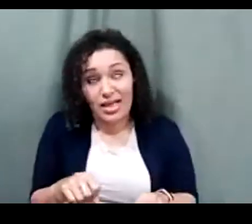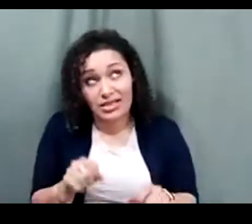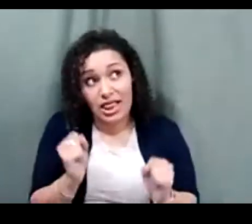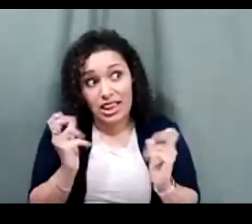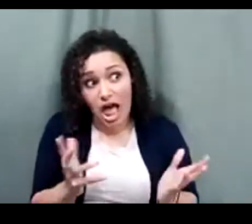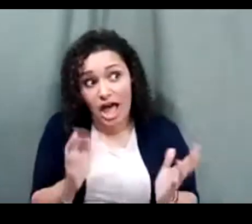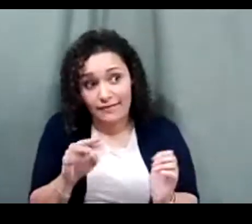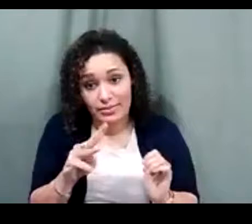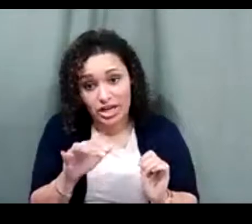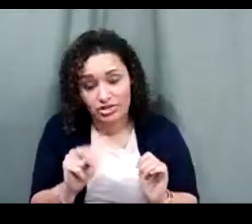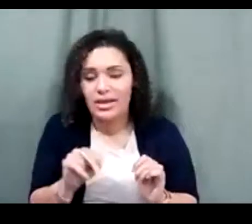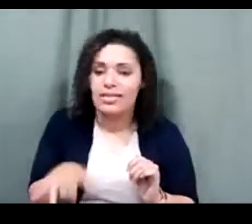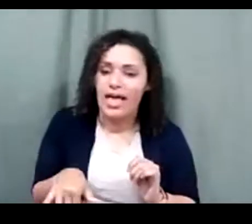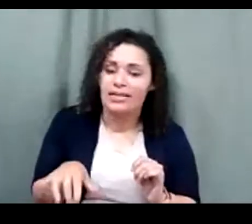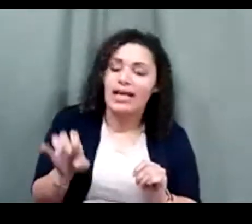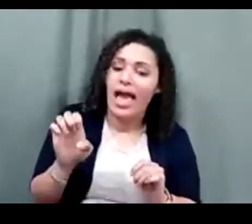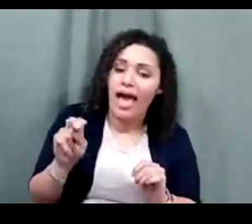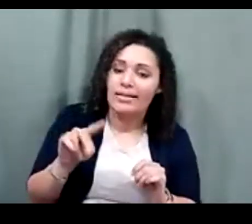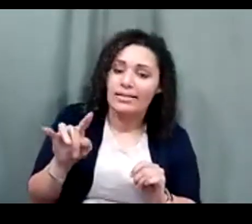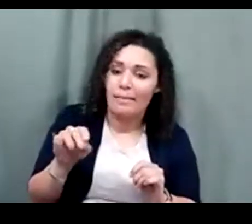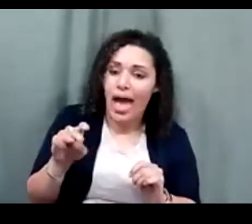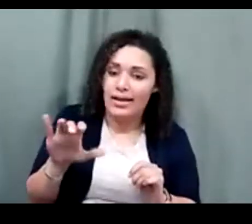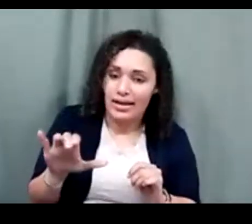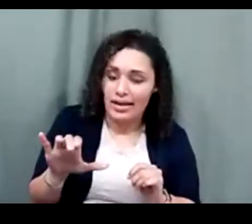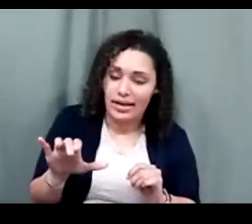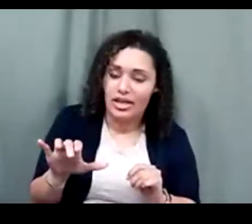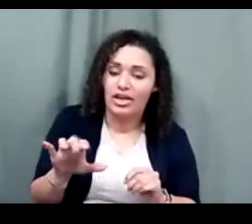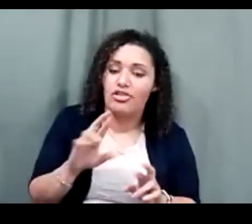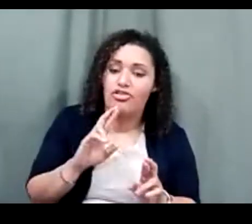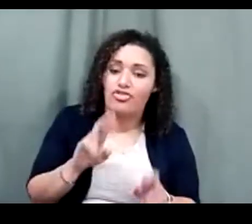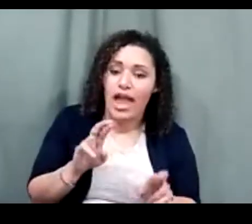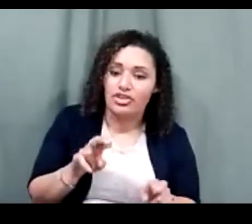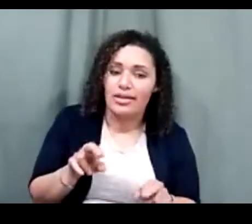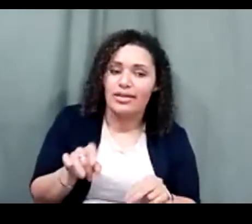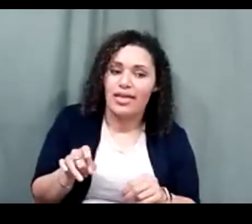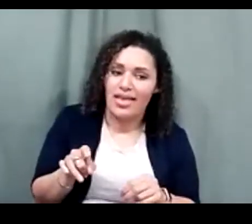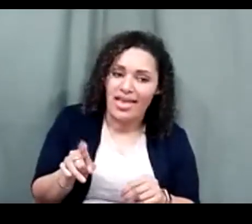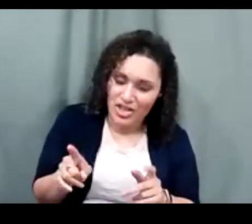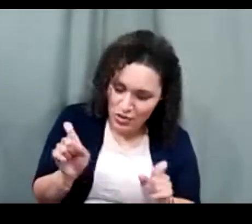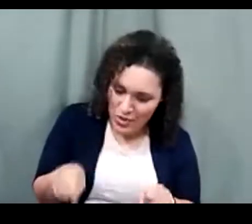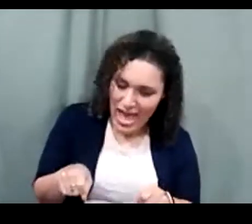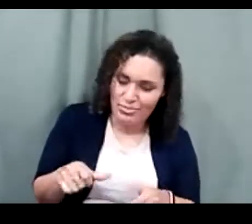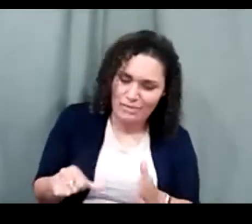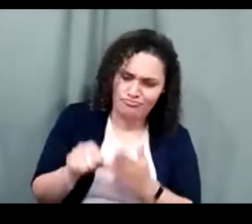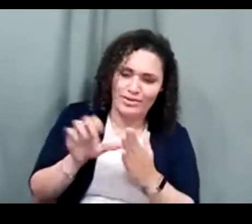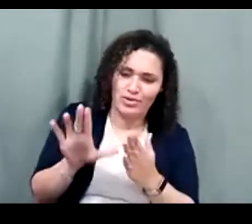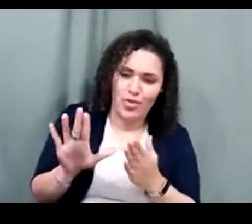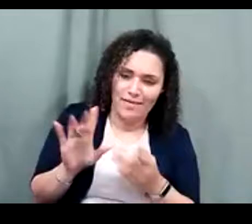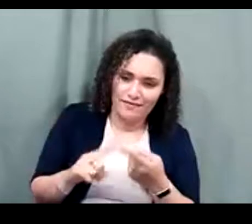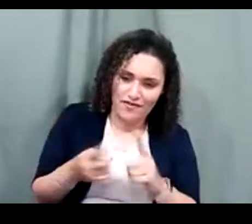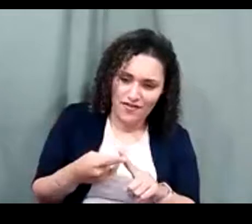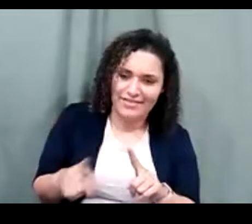technically an enzymatic reaction. You can really wow your friends with how deep into the wine weeds you are. You make that up. The